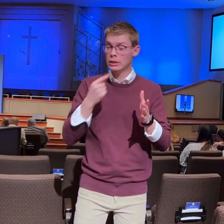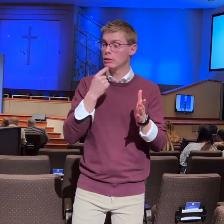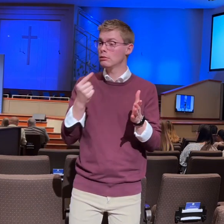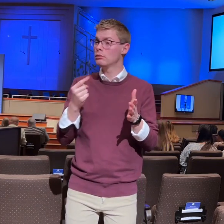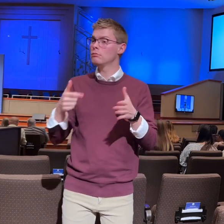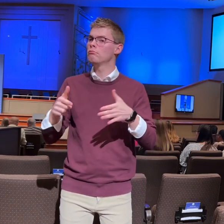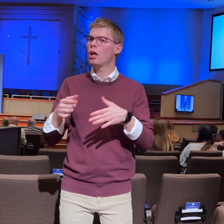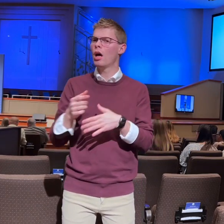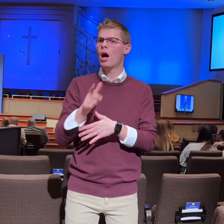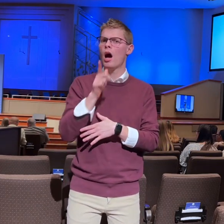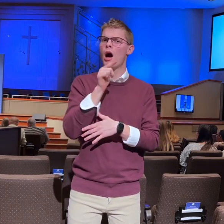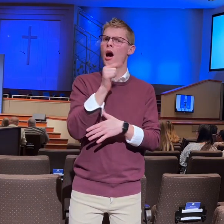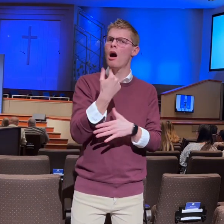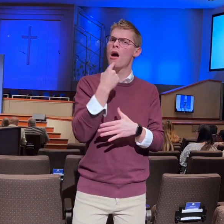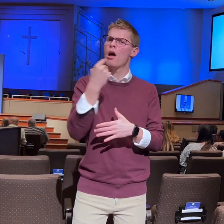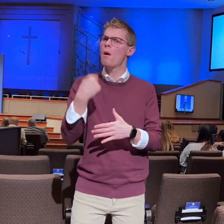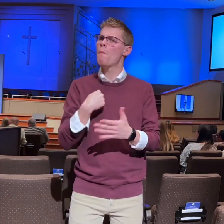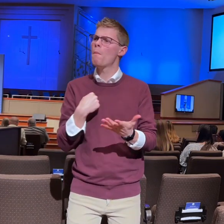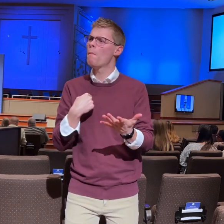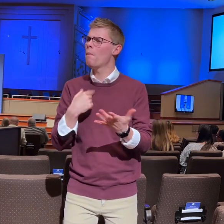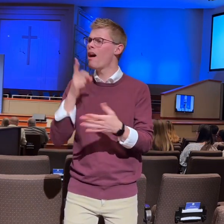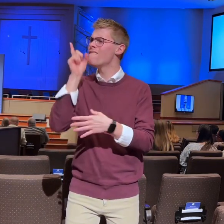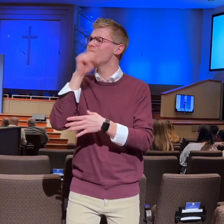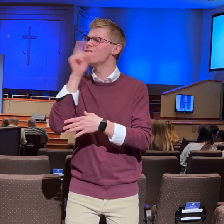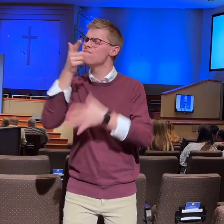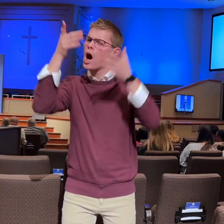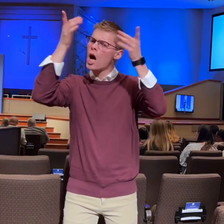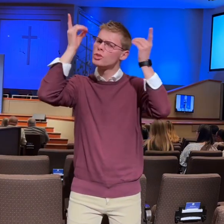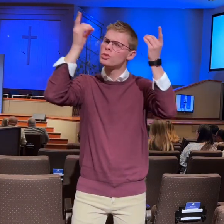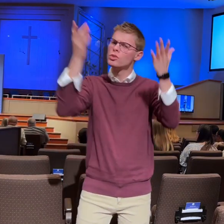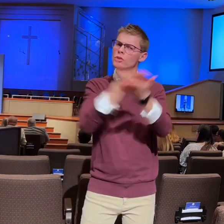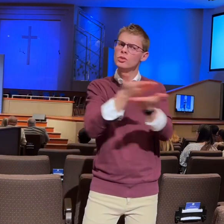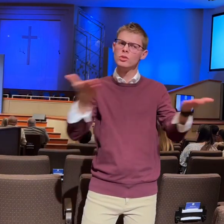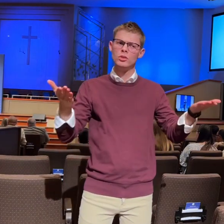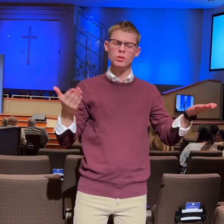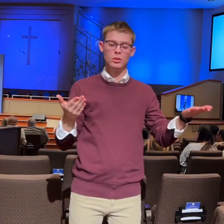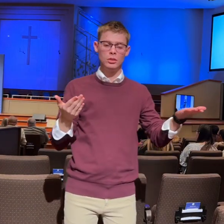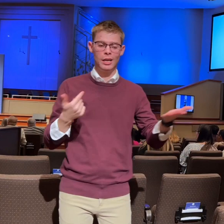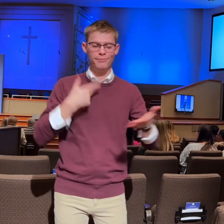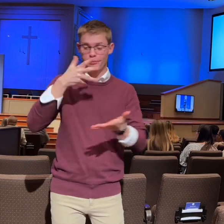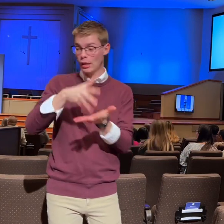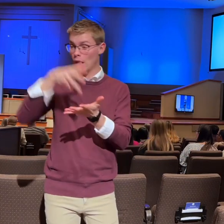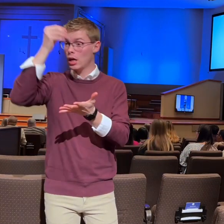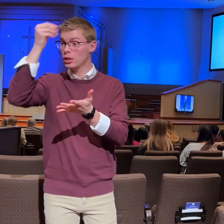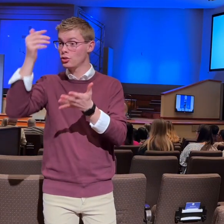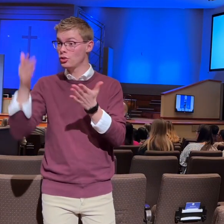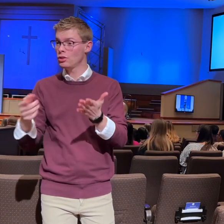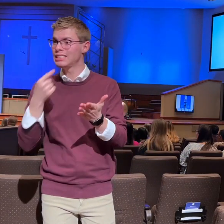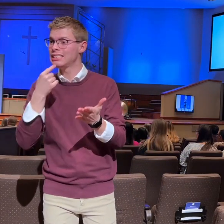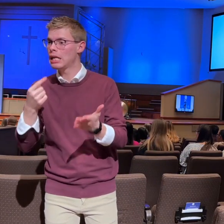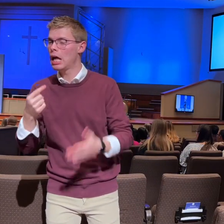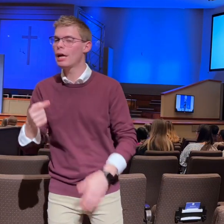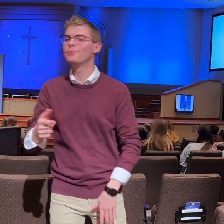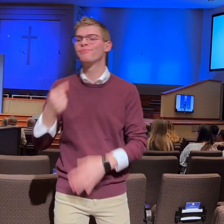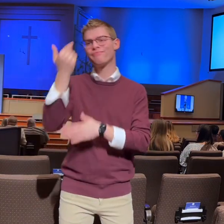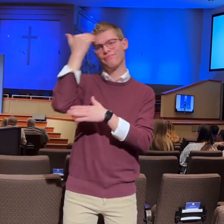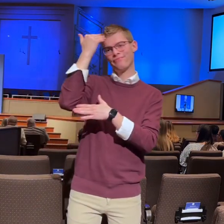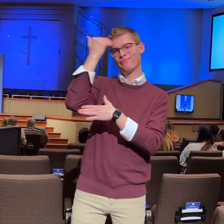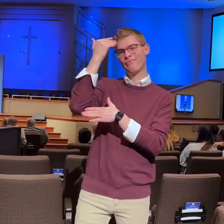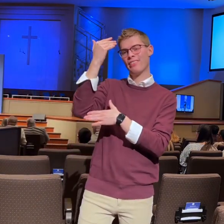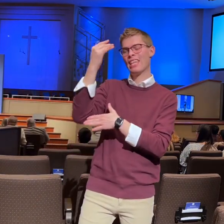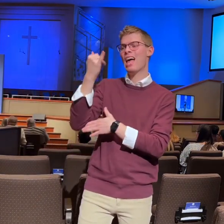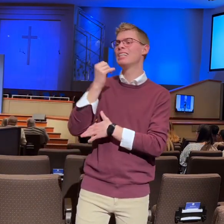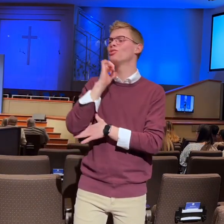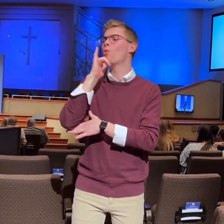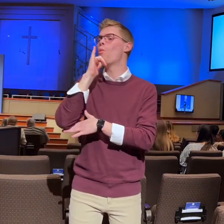doctrine is? And a little boy raised his hand. He raised his hand. He said, it's when the doctor gives the wrong stuff to the people who are